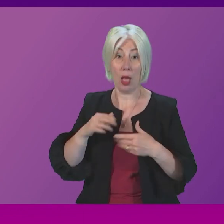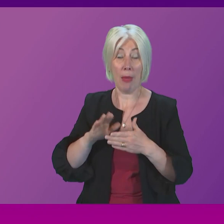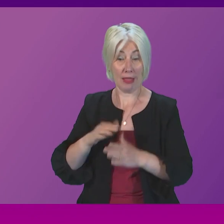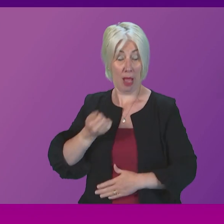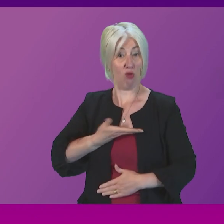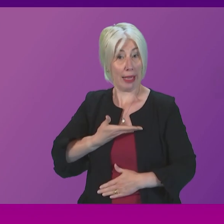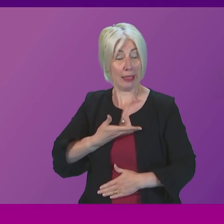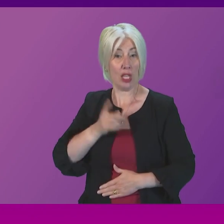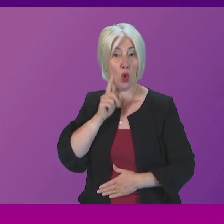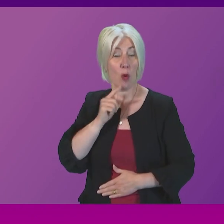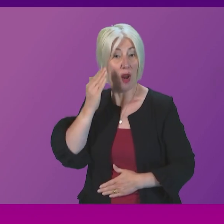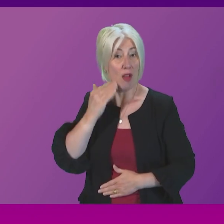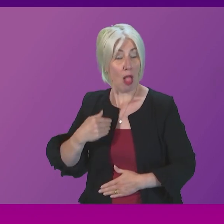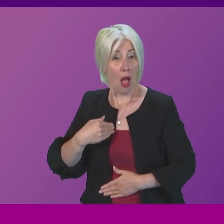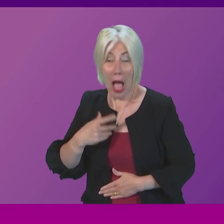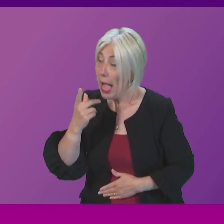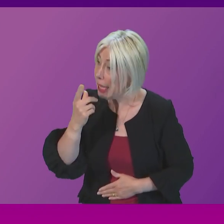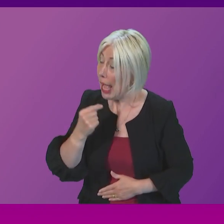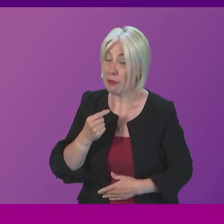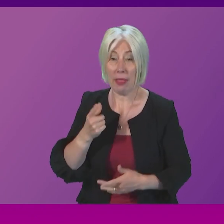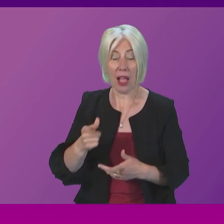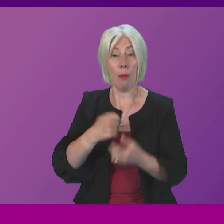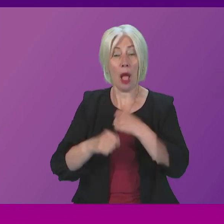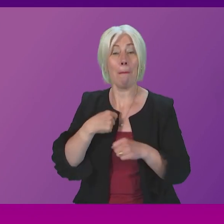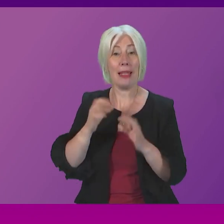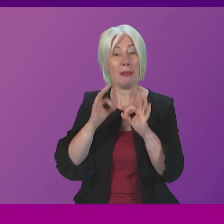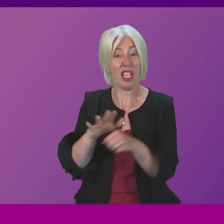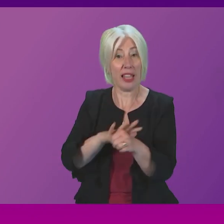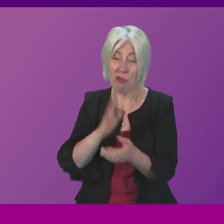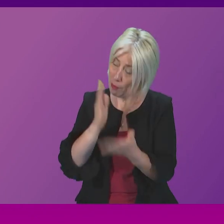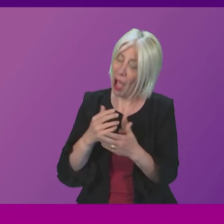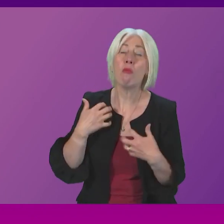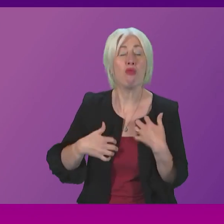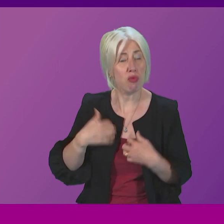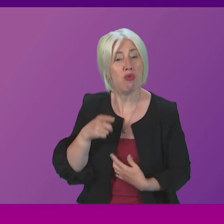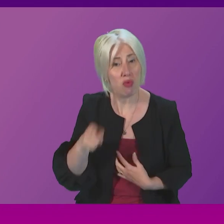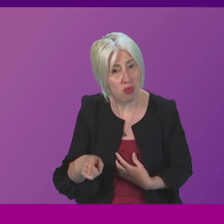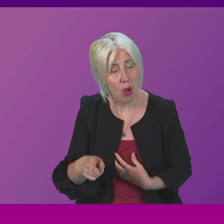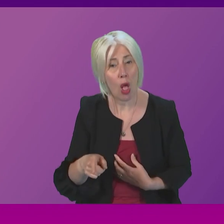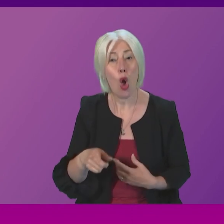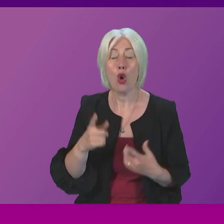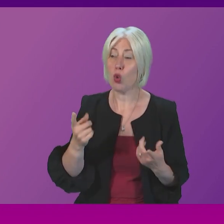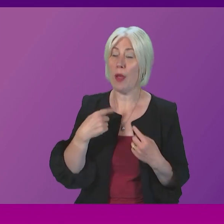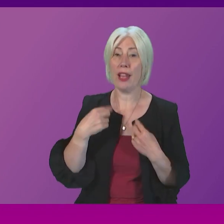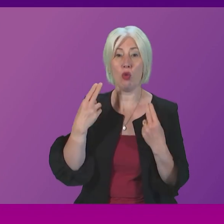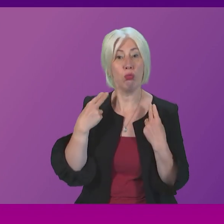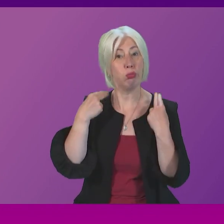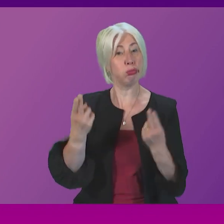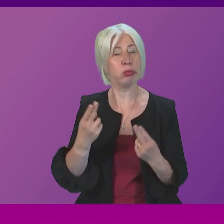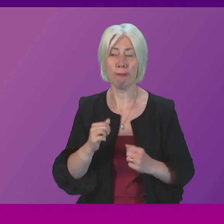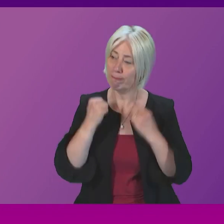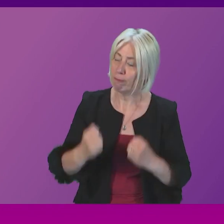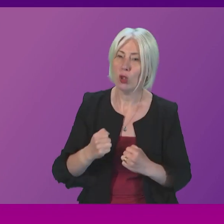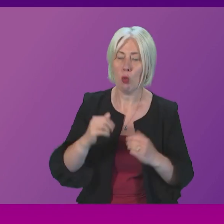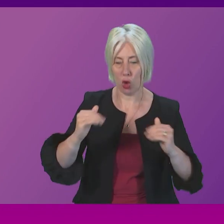not to have that as an area of specialism, but, you know, I am interested. So when you speak up that, when you're challenging